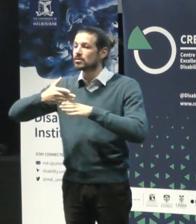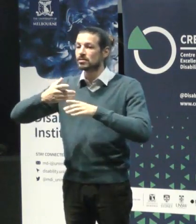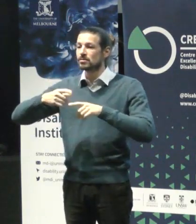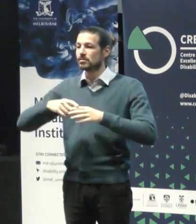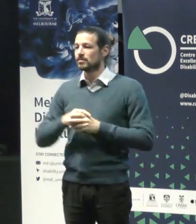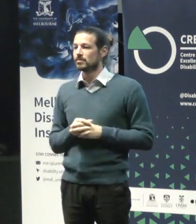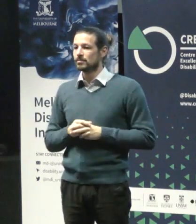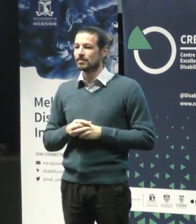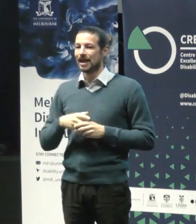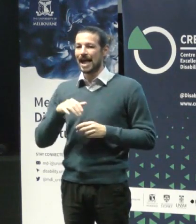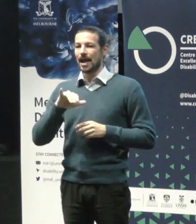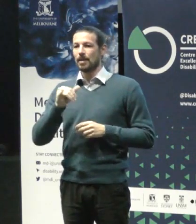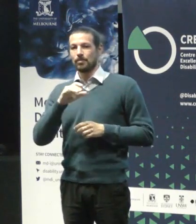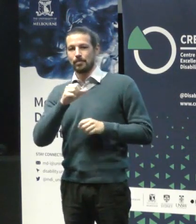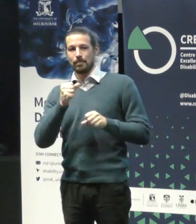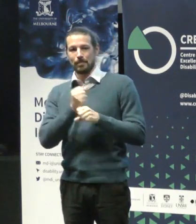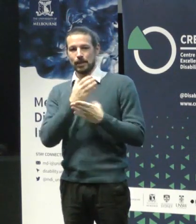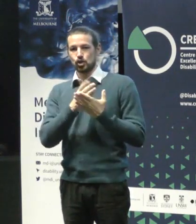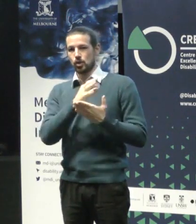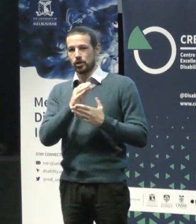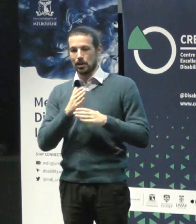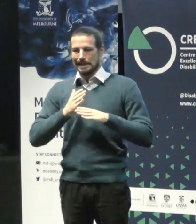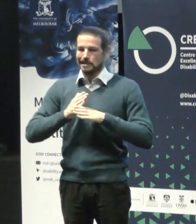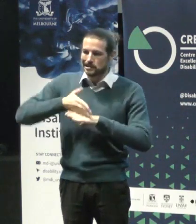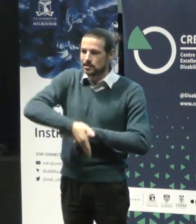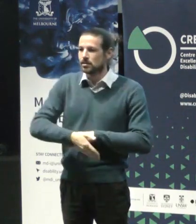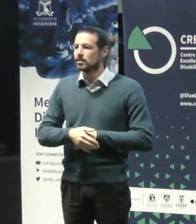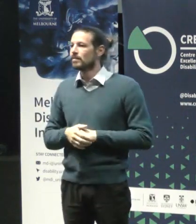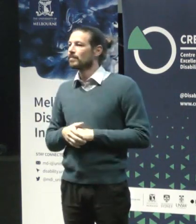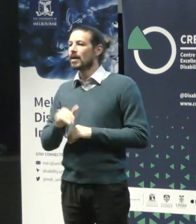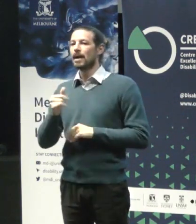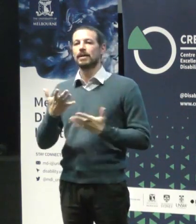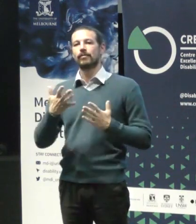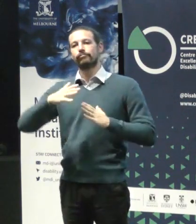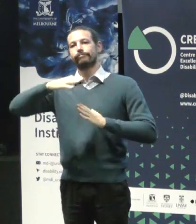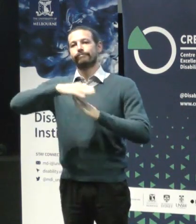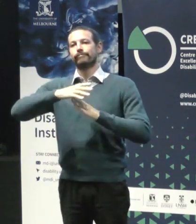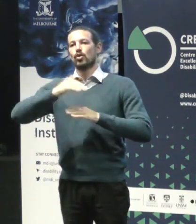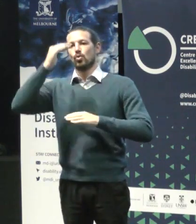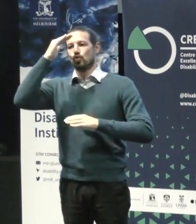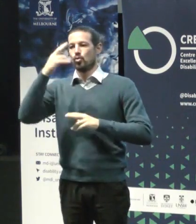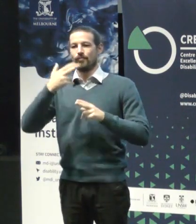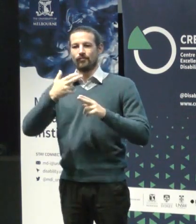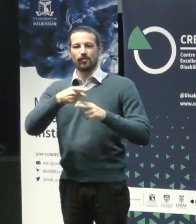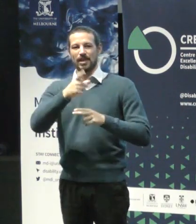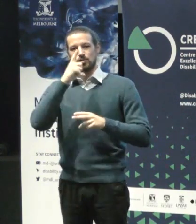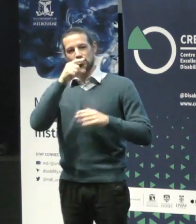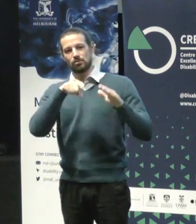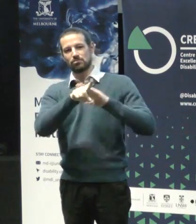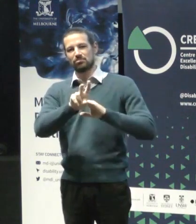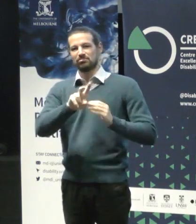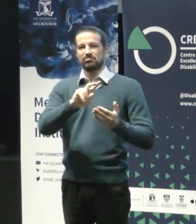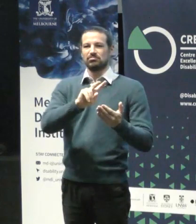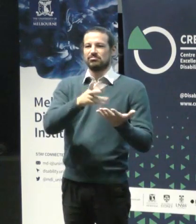one worker doesn't stay on too many hours. Maybe have a room for the workers so they can go and lie down and shut the door by